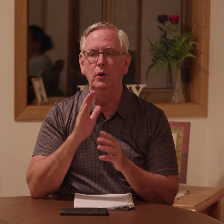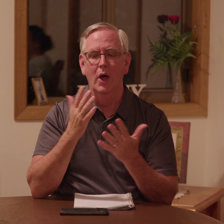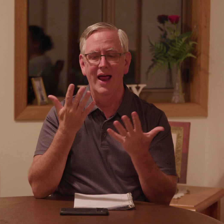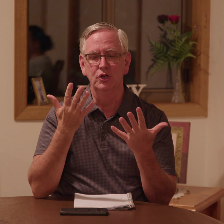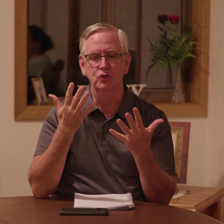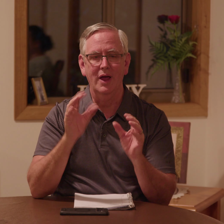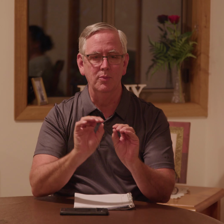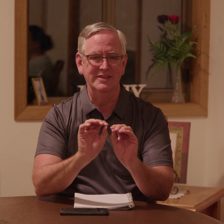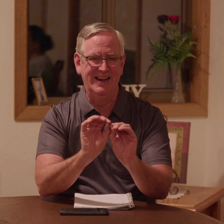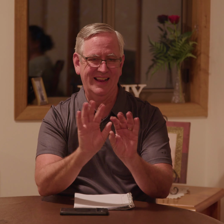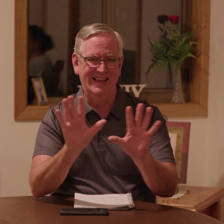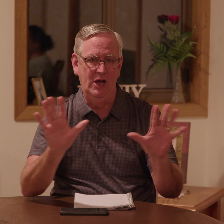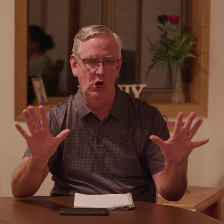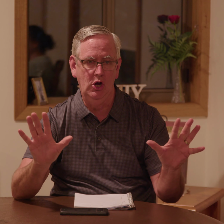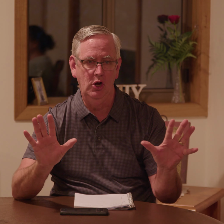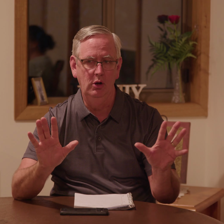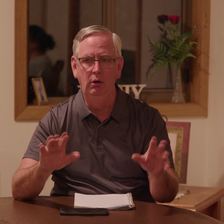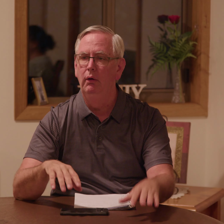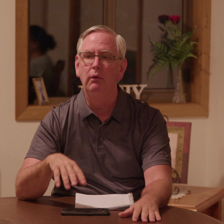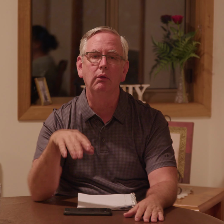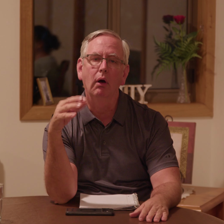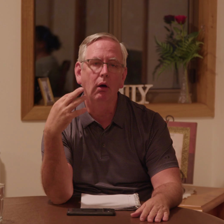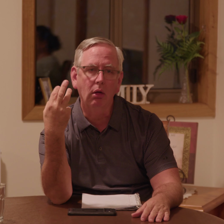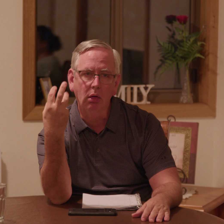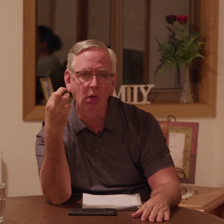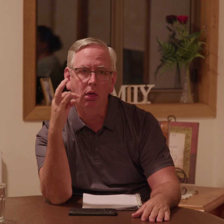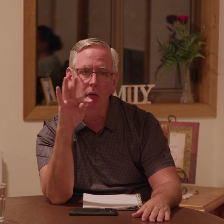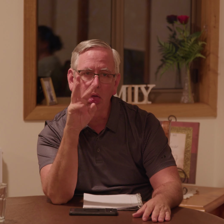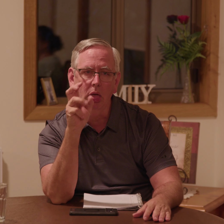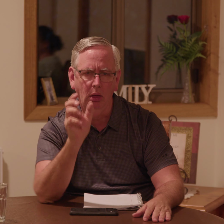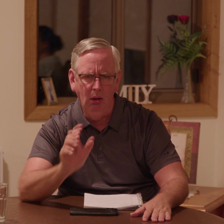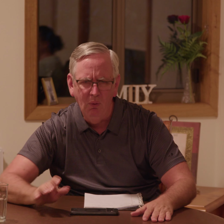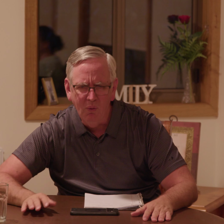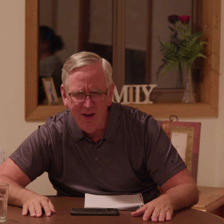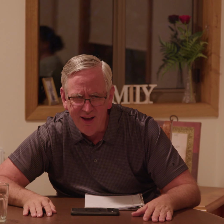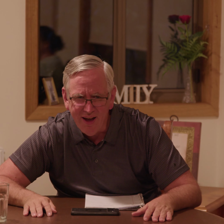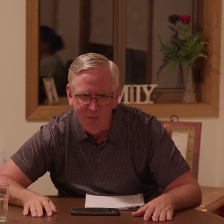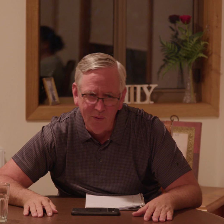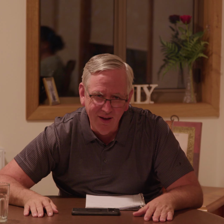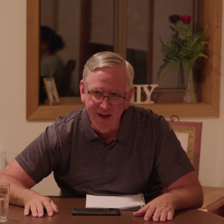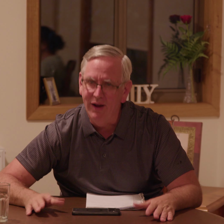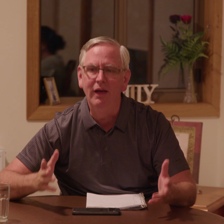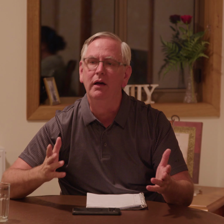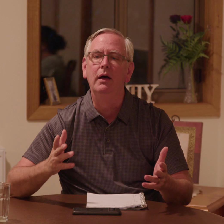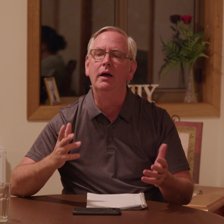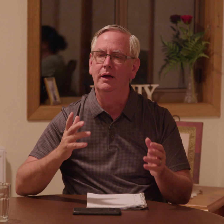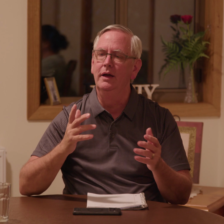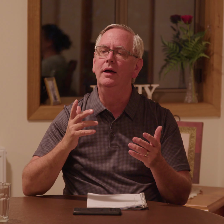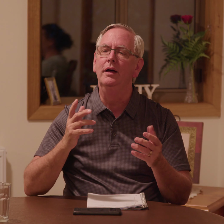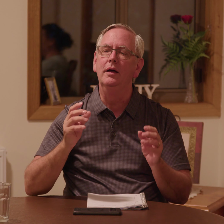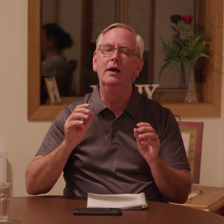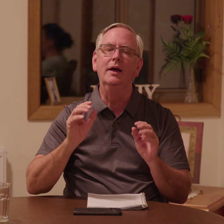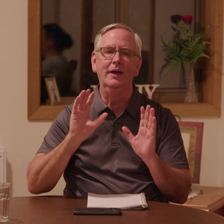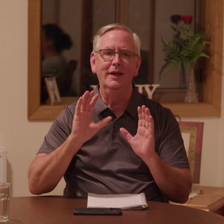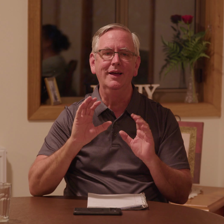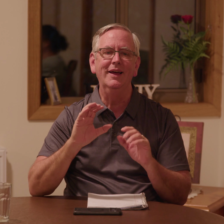It's important that your handshake is clear, not garbled. Nobody can figure that out. It's